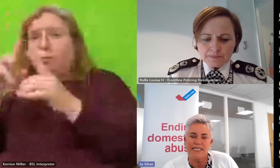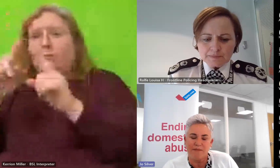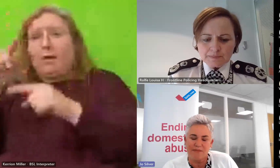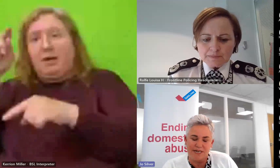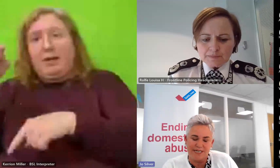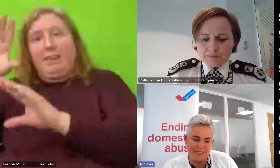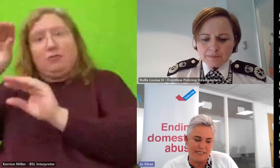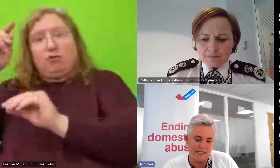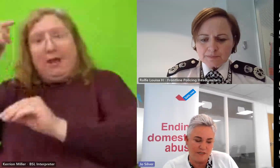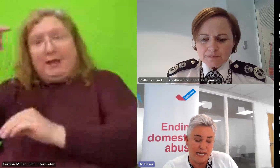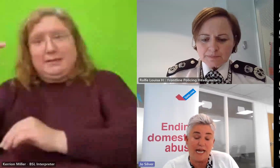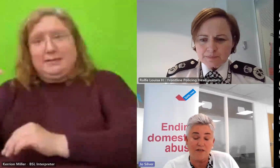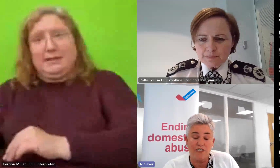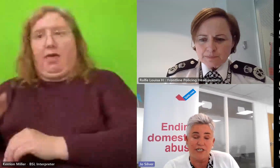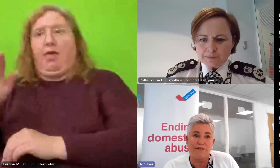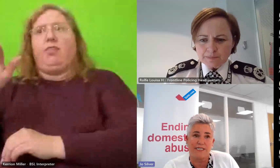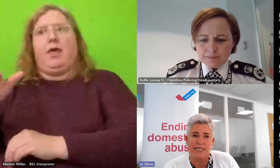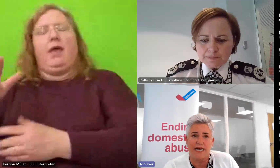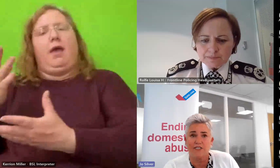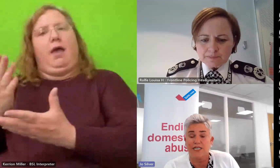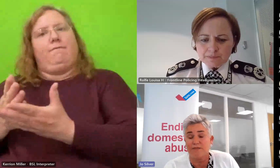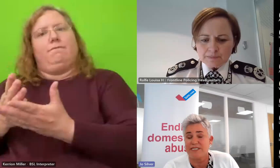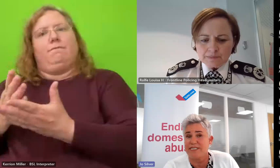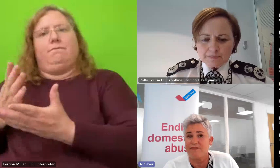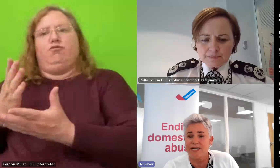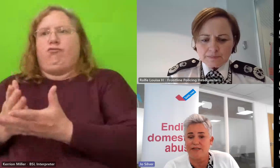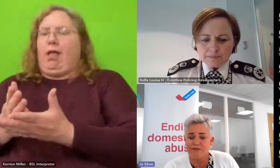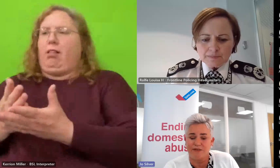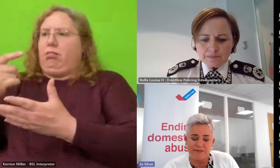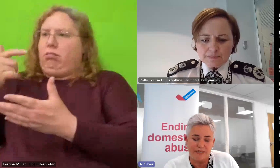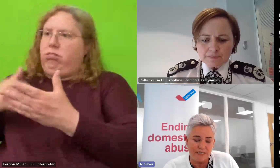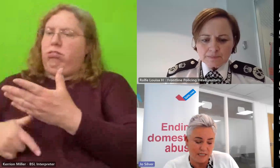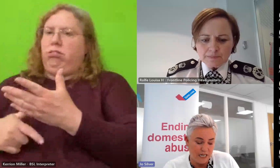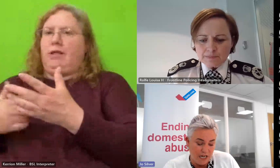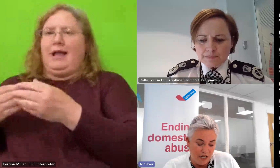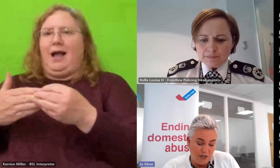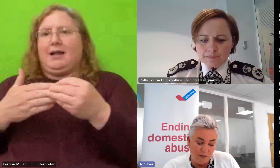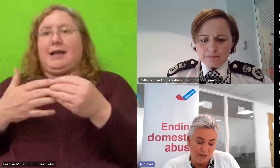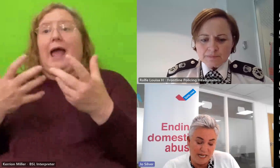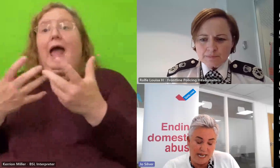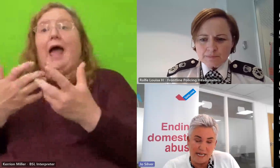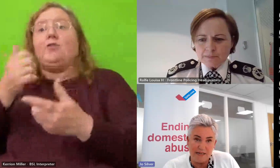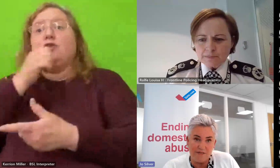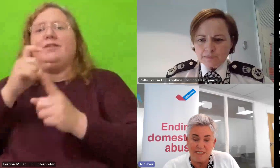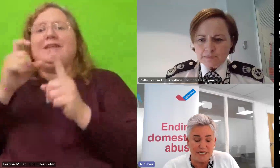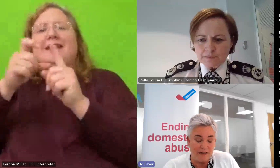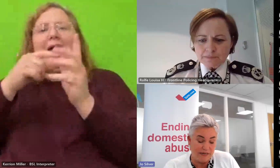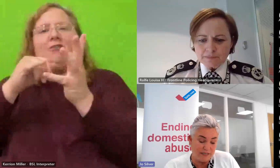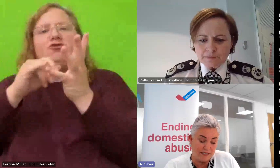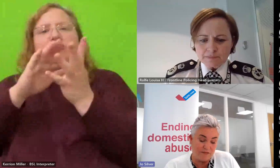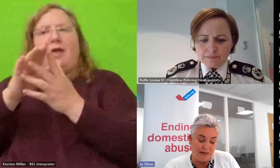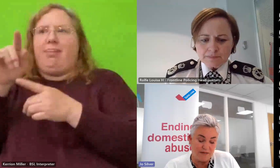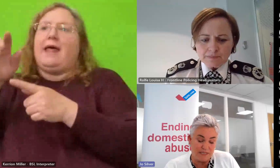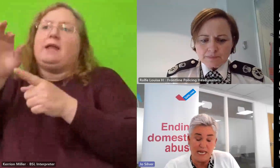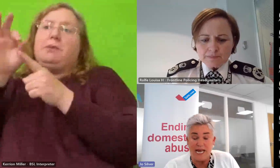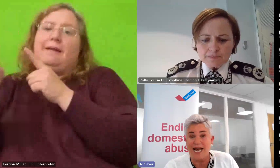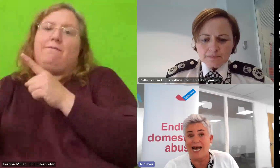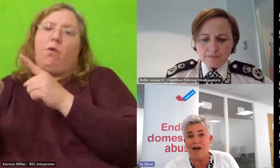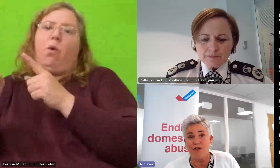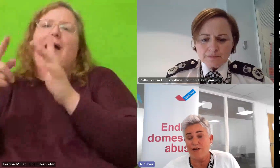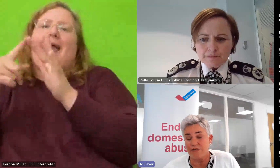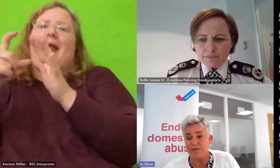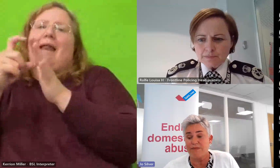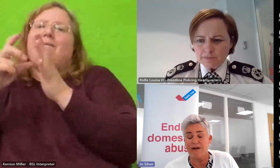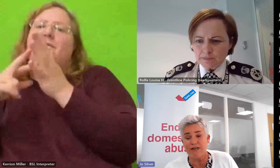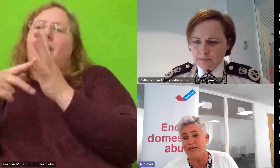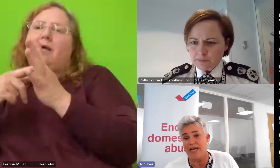real in-depth guidance on how to use a dash. That's specifically for IDVAs. You will have materials around